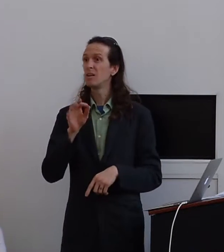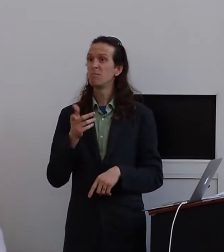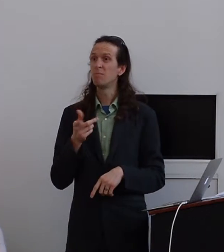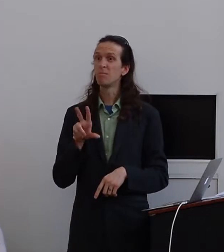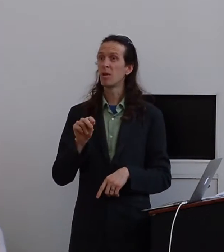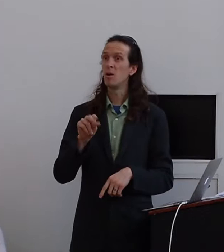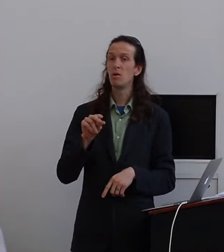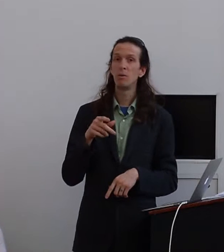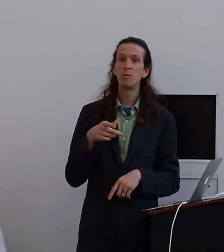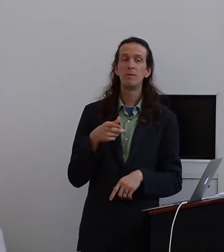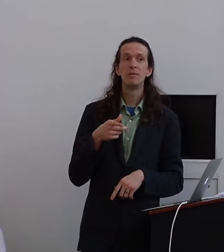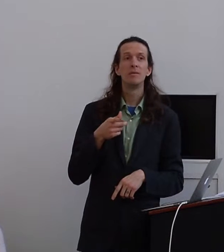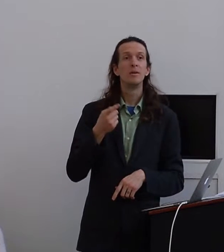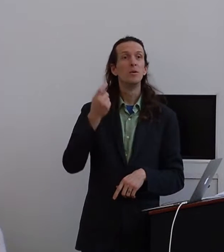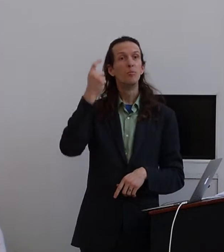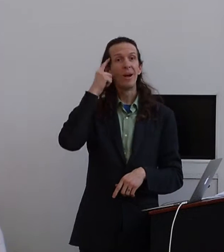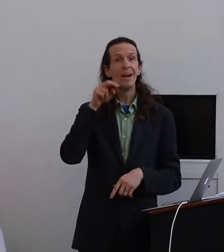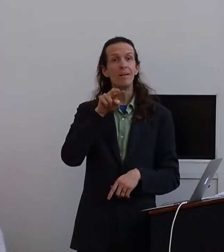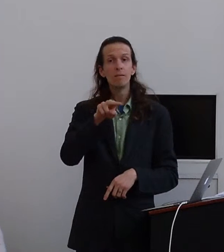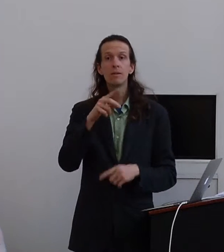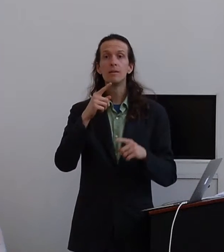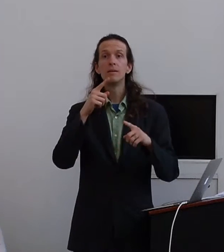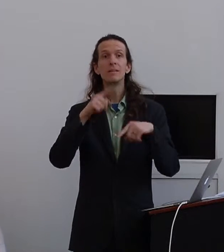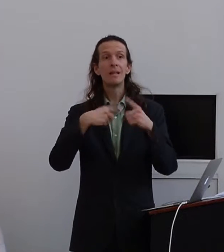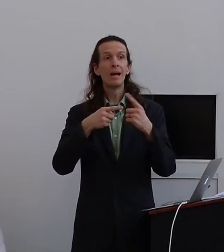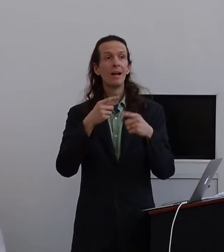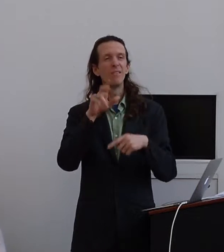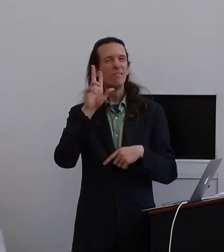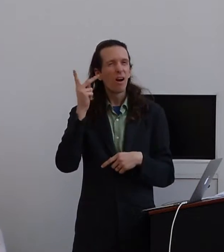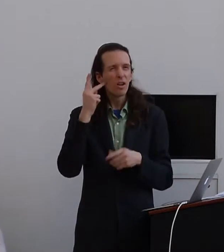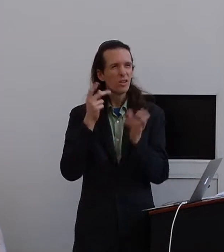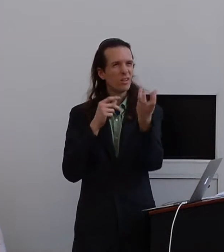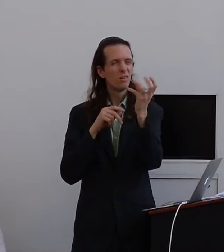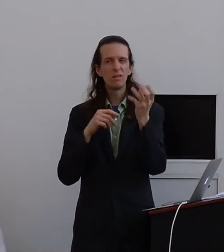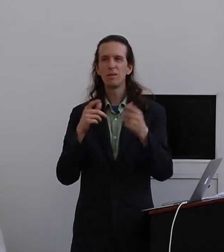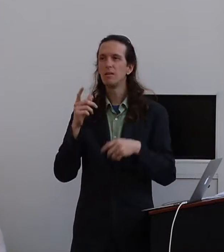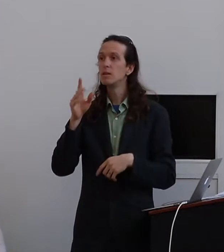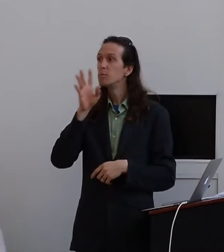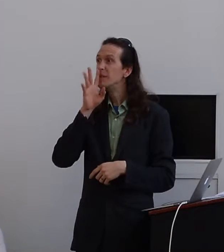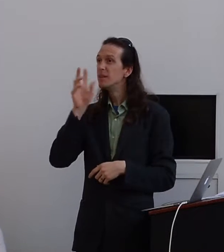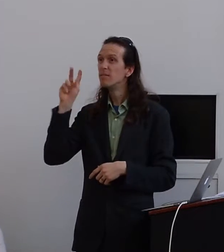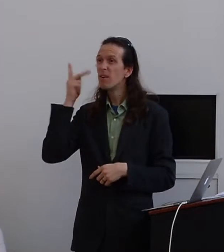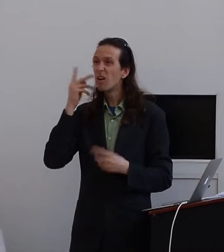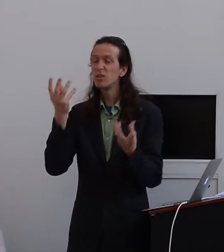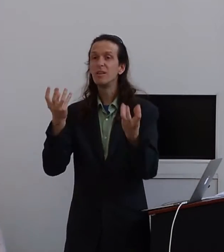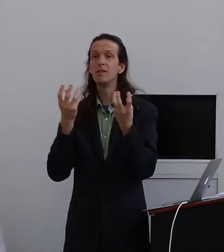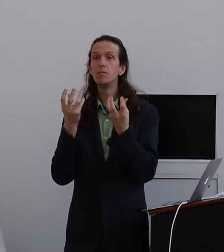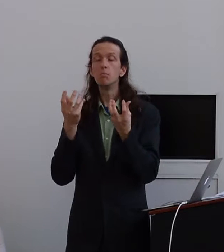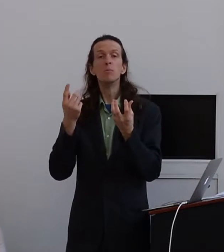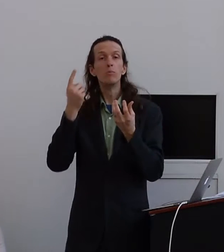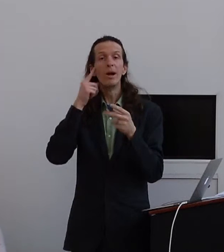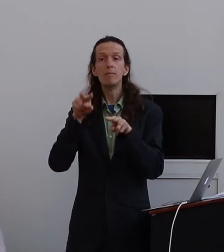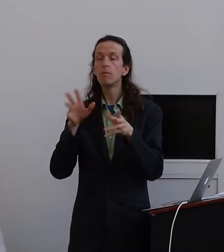Her findings show that the brain recruits identical sites and systems to process phonological units,